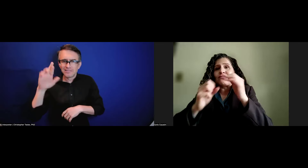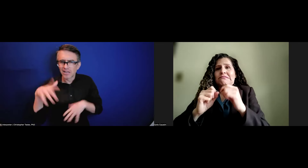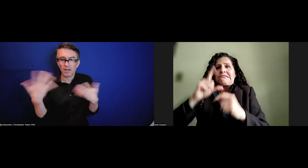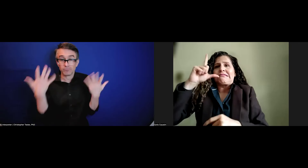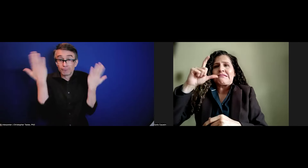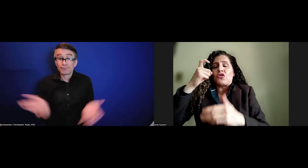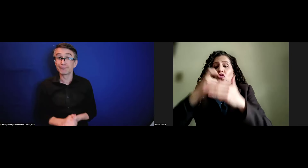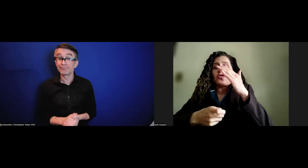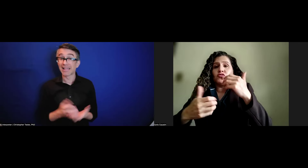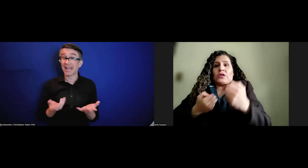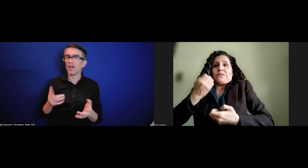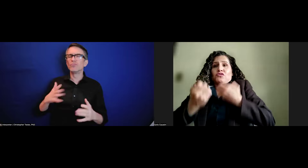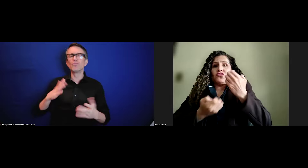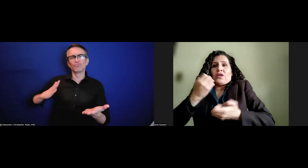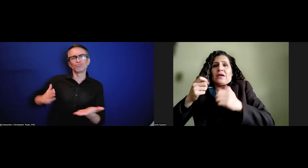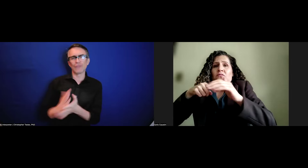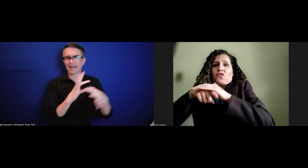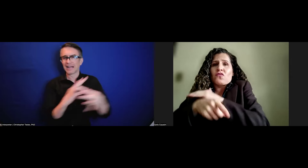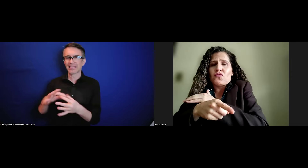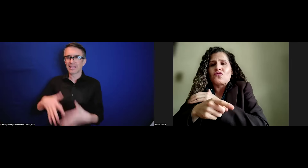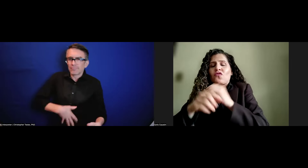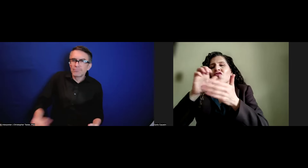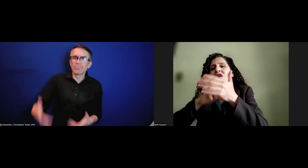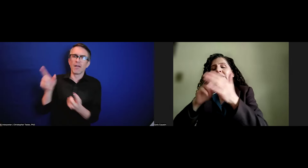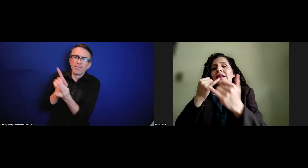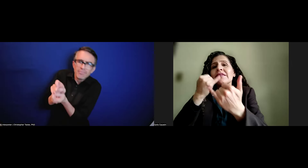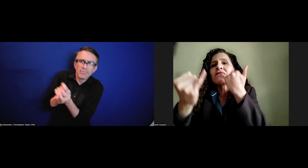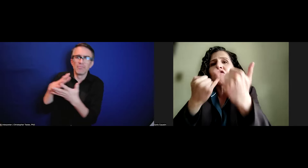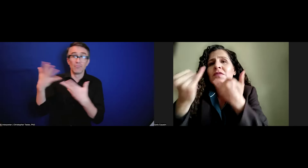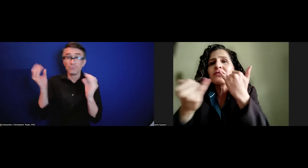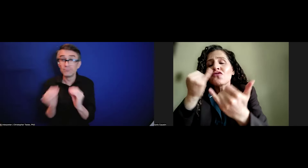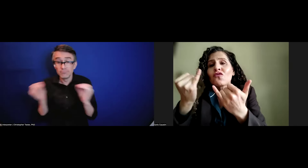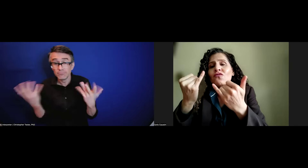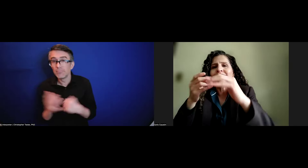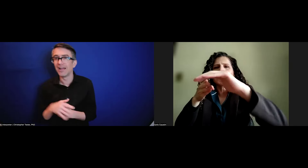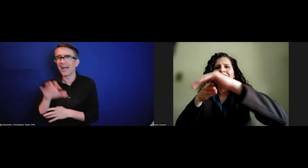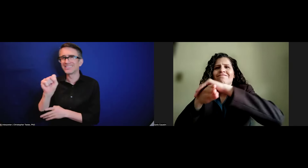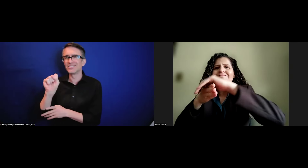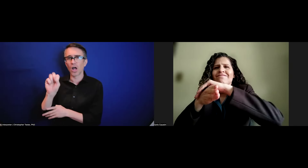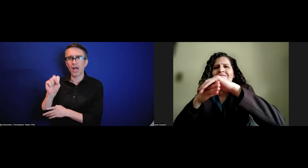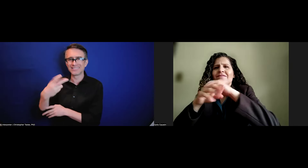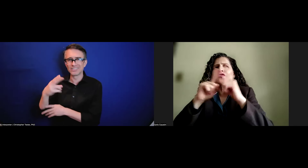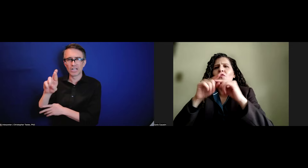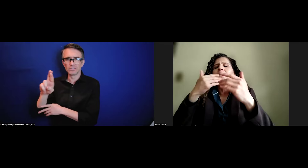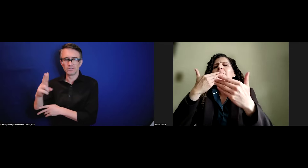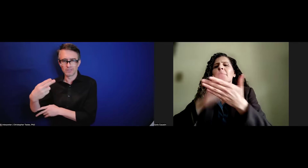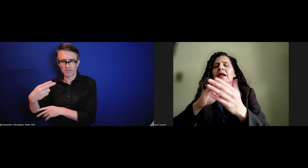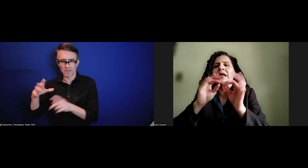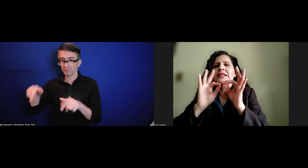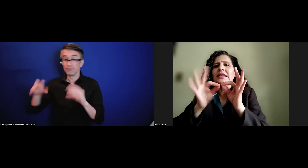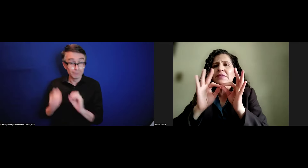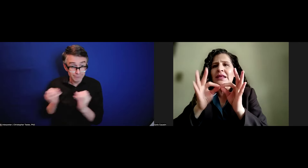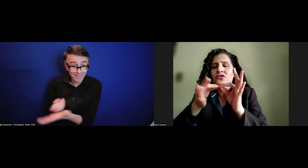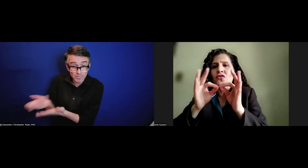health system. Ellas mismas Deaf saben women que have to les depend on cuesta y other se people to esfuerzan receive a minimum por of llegar a information. recibir esta